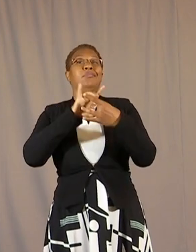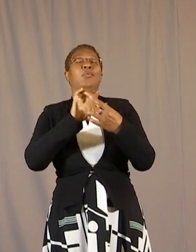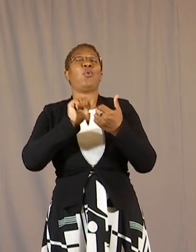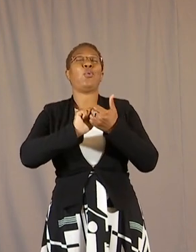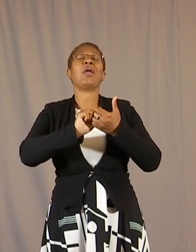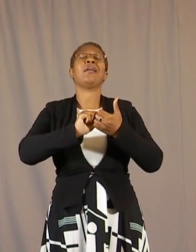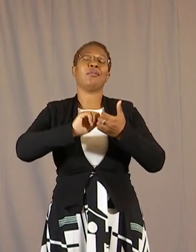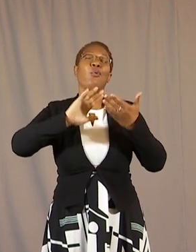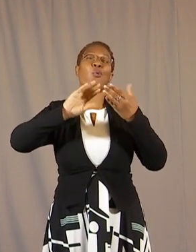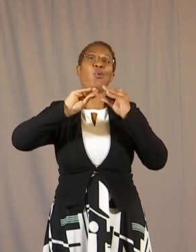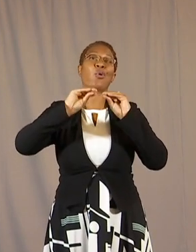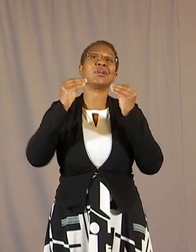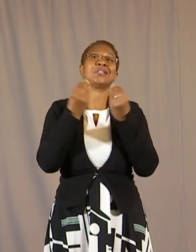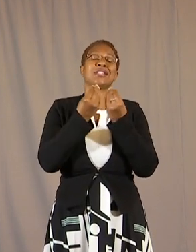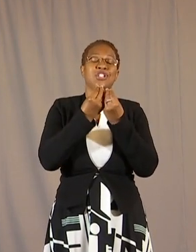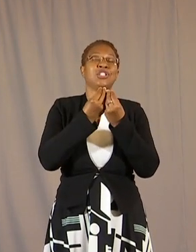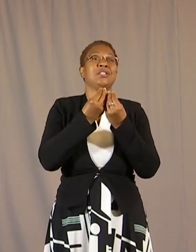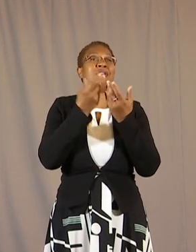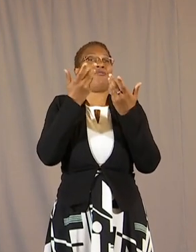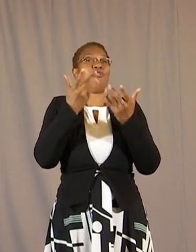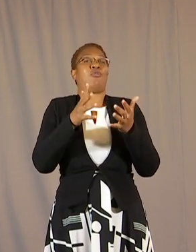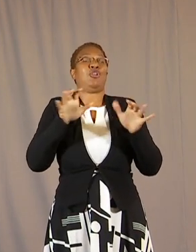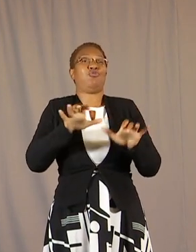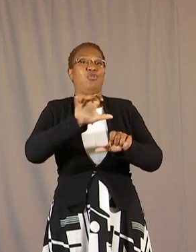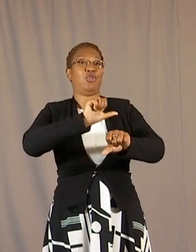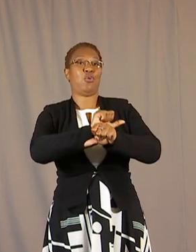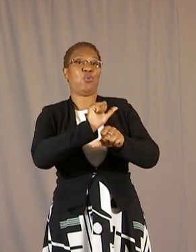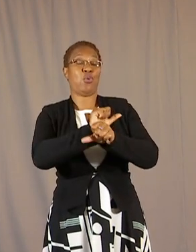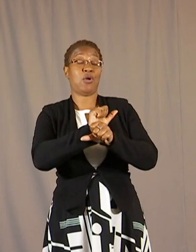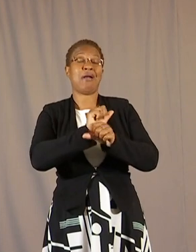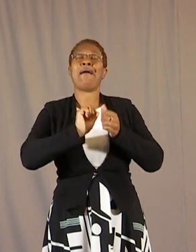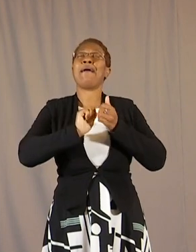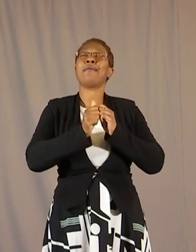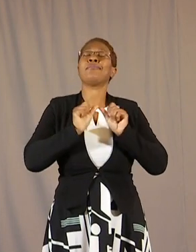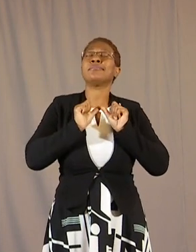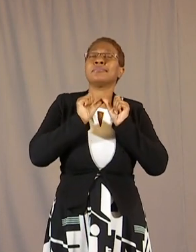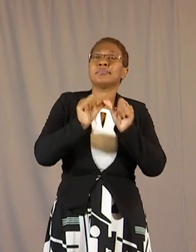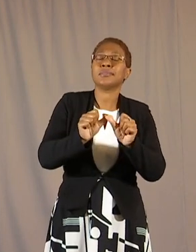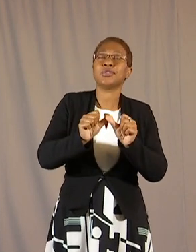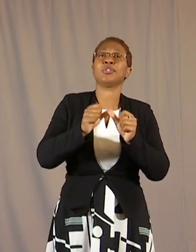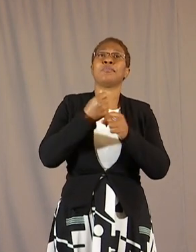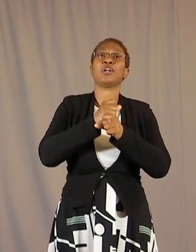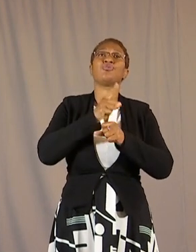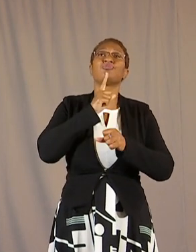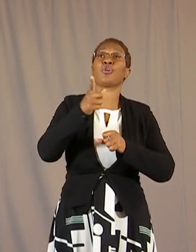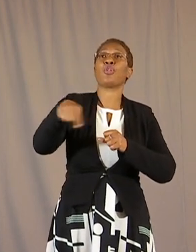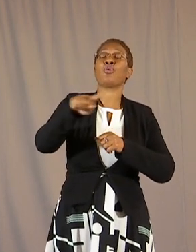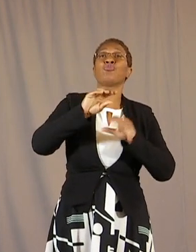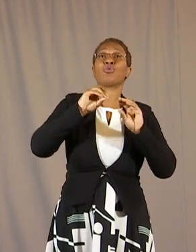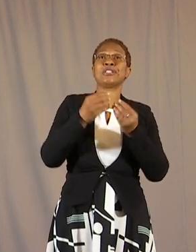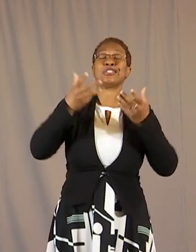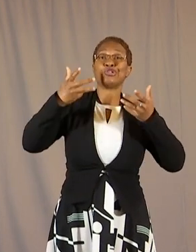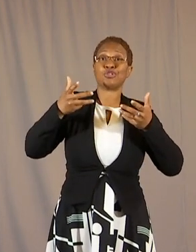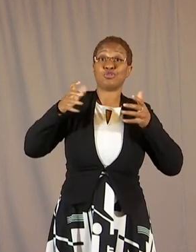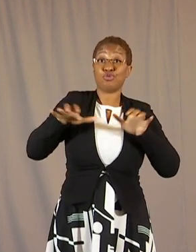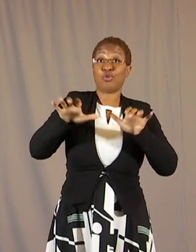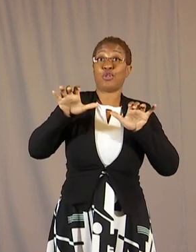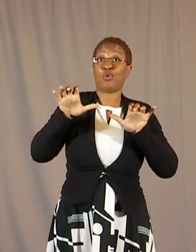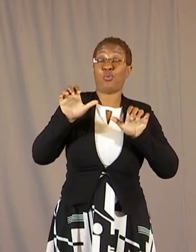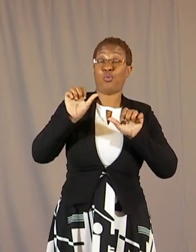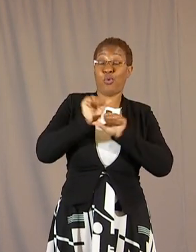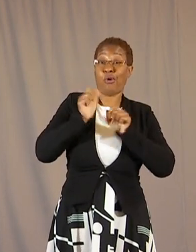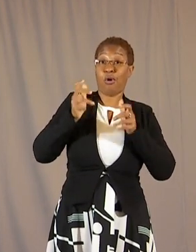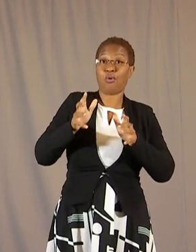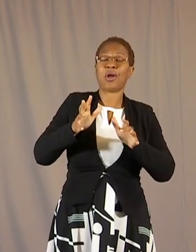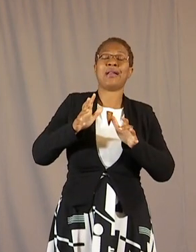connect to the people that they're already connecting to. How can we do that? How do we continue to build their capacity to do the work? And I think that's a push